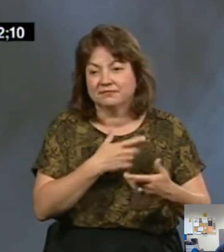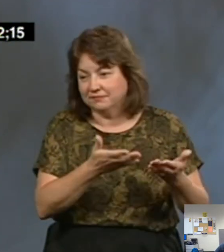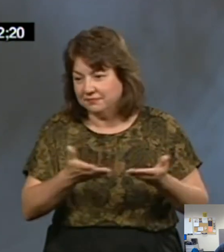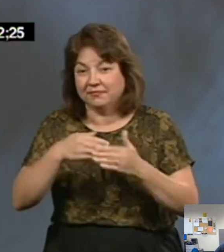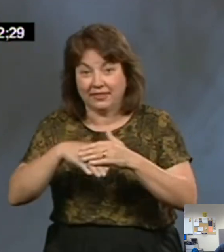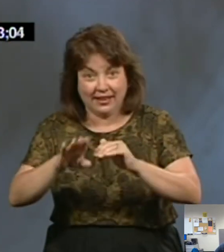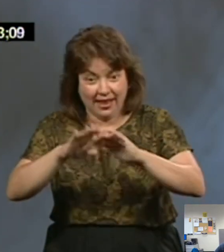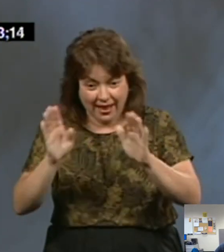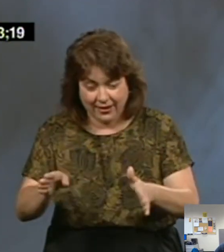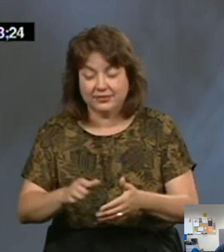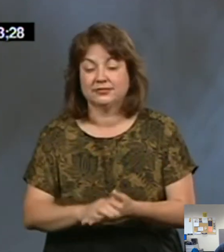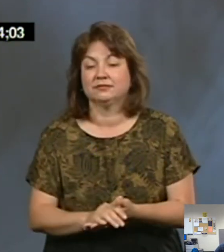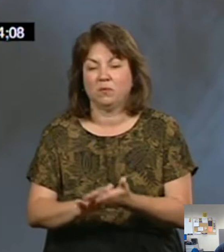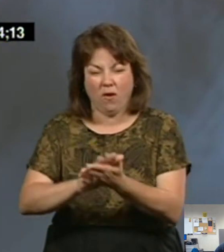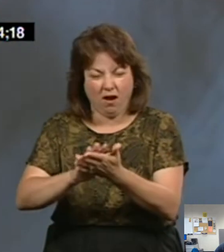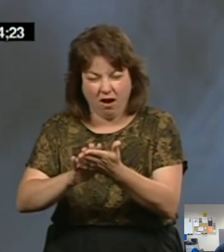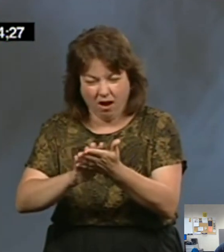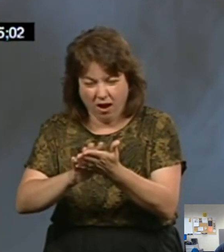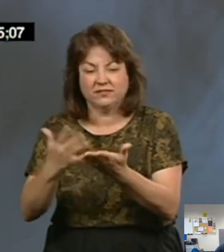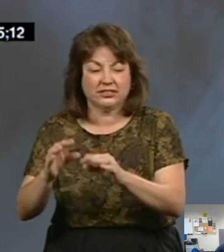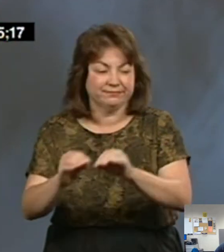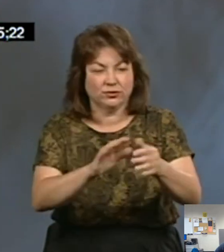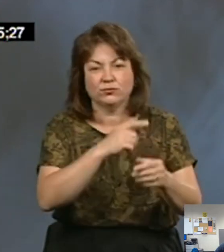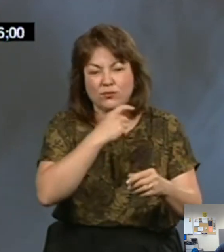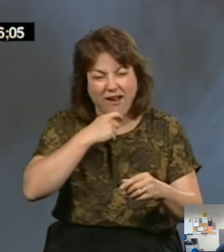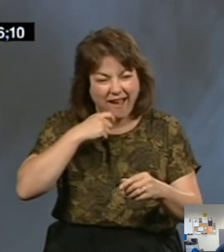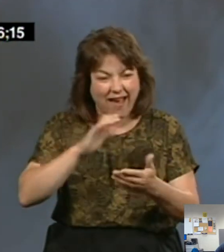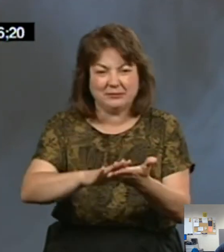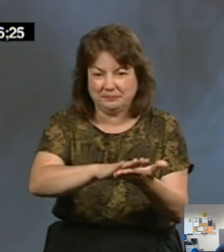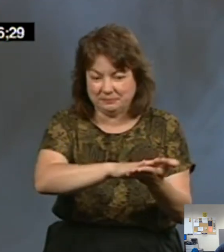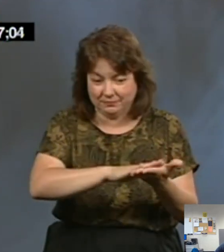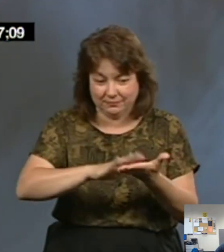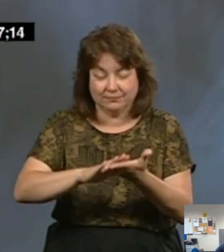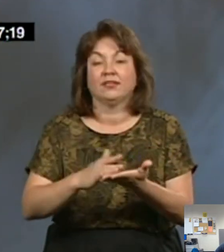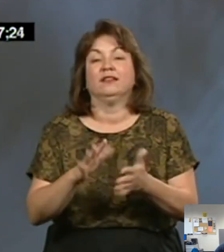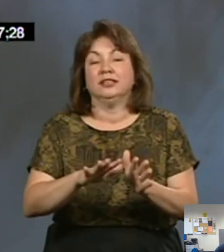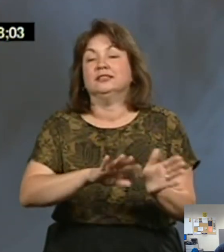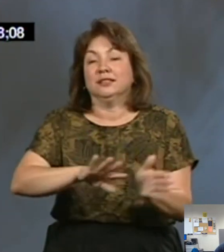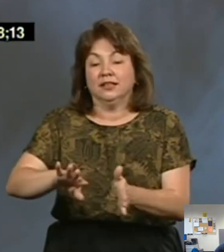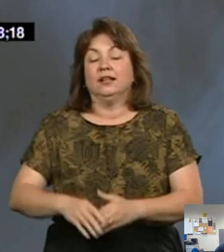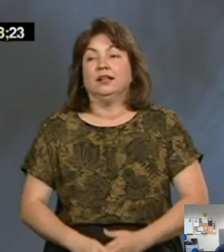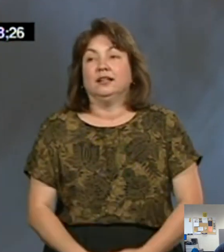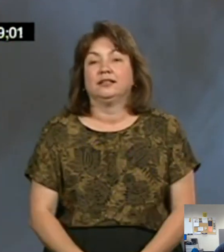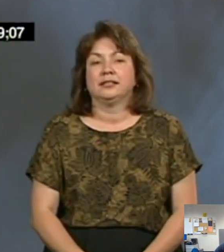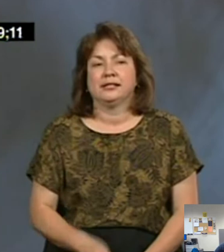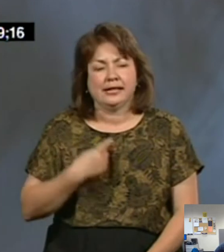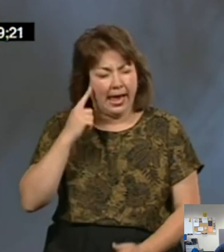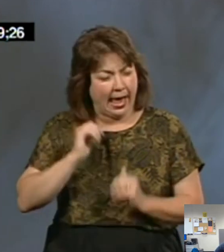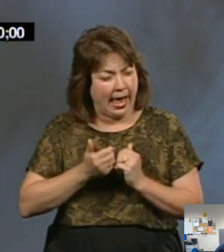I went ahead and I started gathering the peppers, brought them into the house, washed them all up, dried them all. I patted them dry, laid them